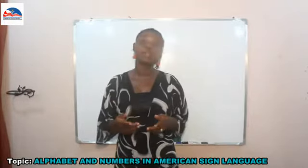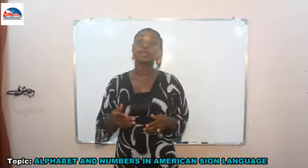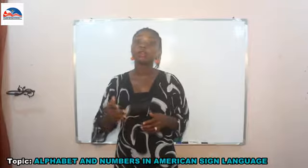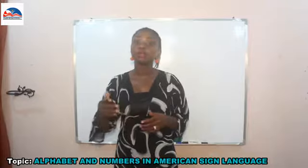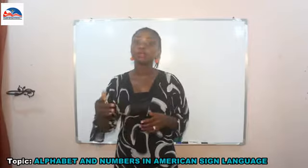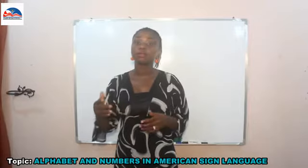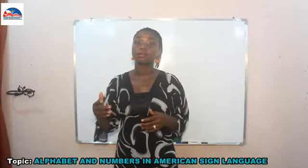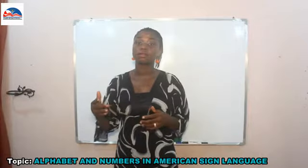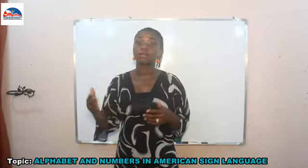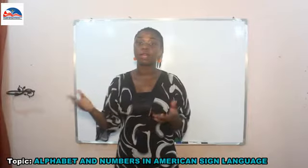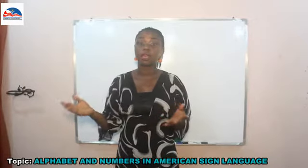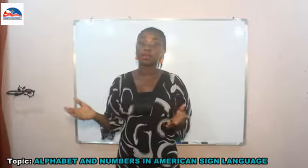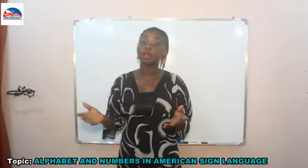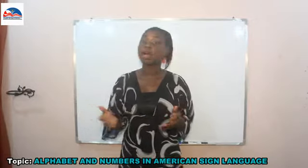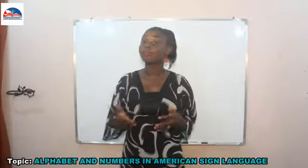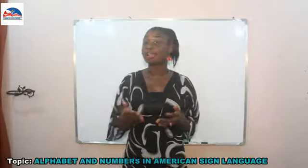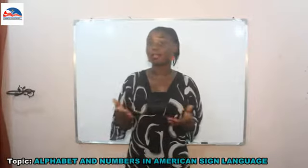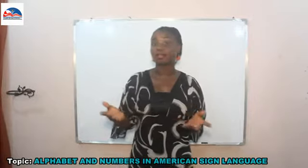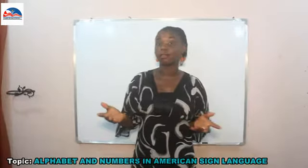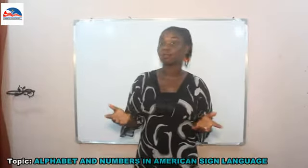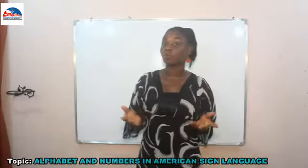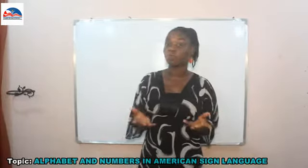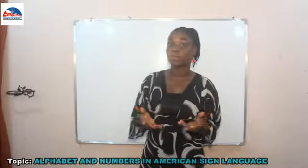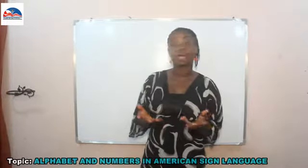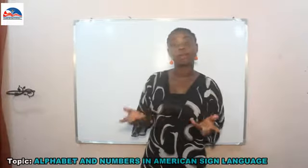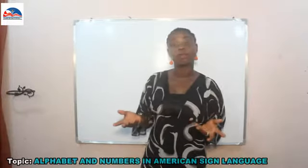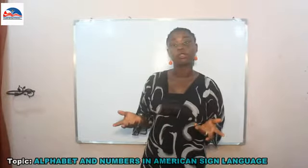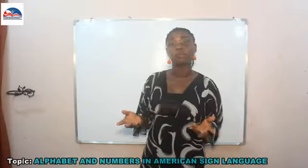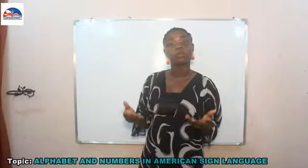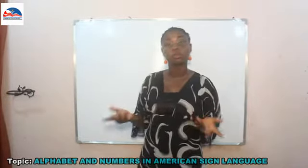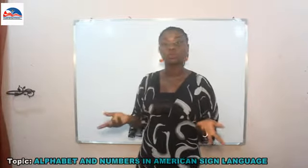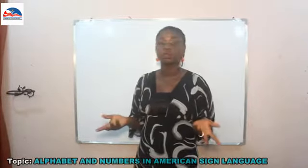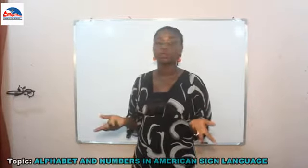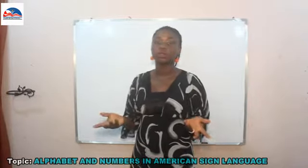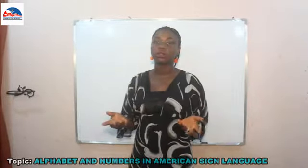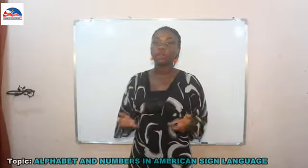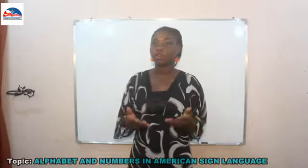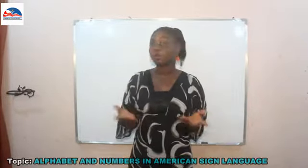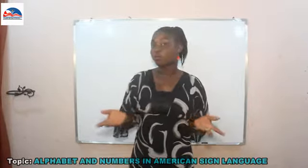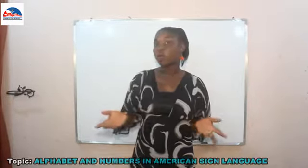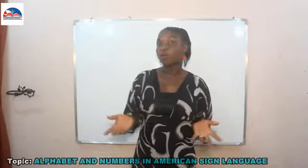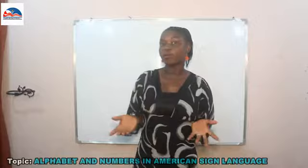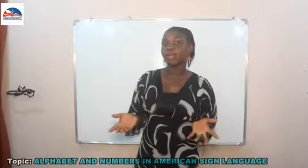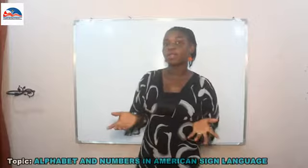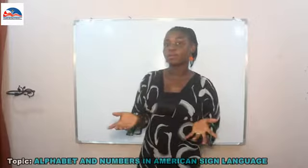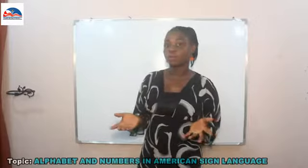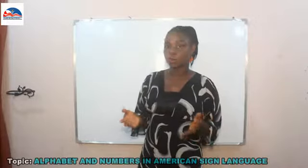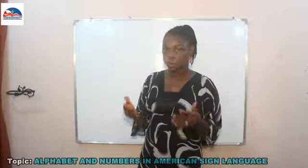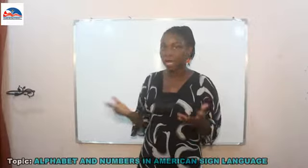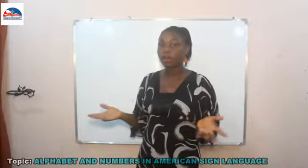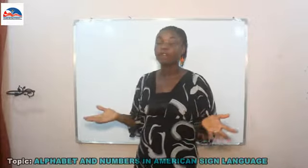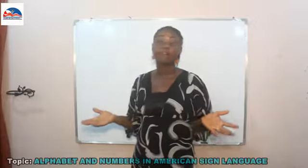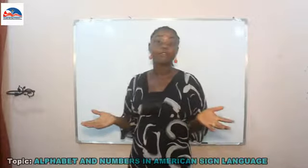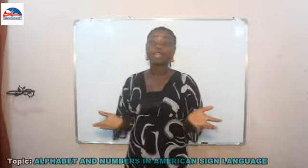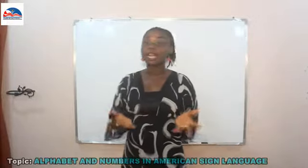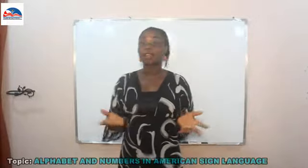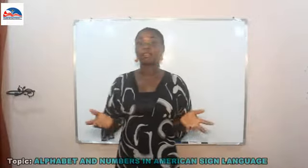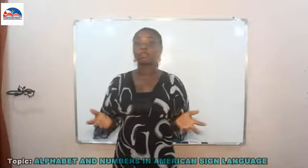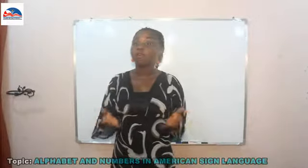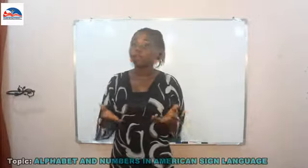not there, you don't have classes to do with sign language? What you do? You come to our website, we offer free classes for